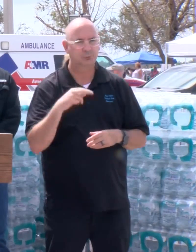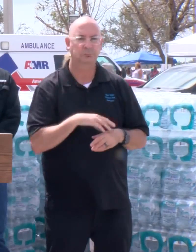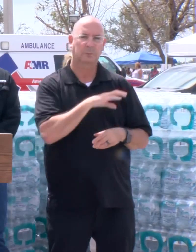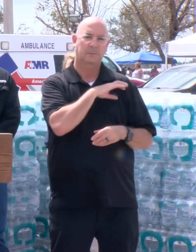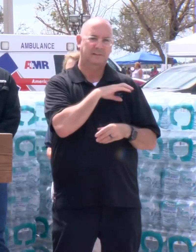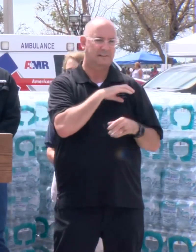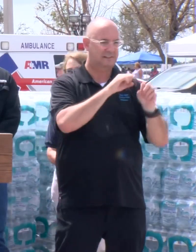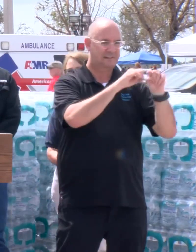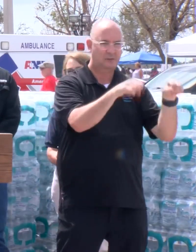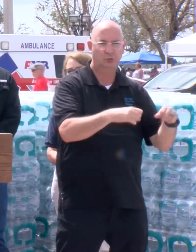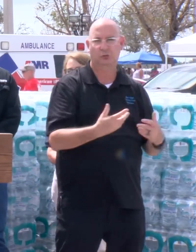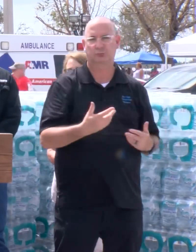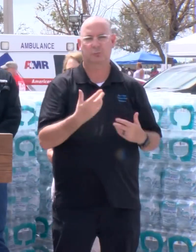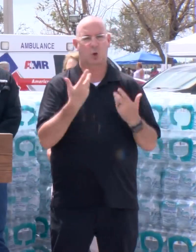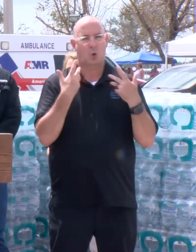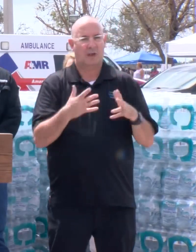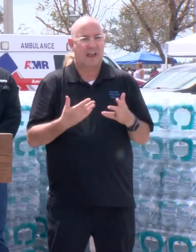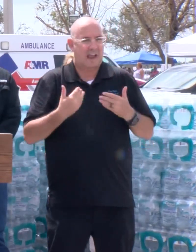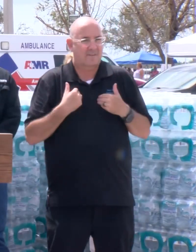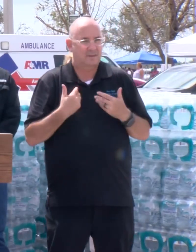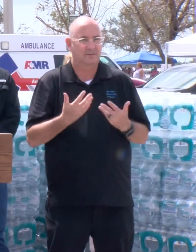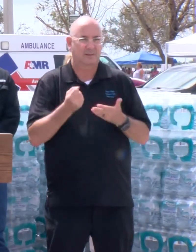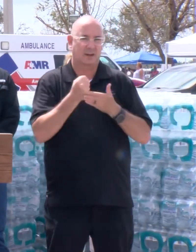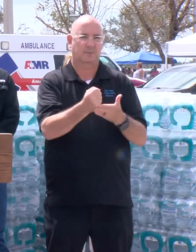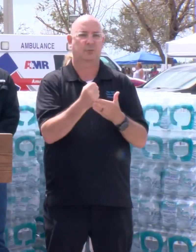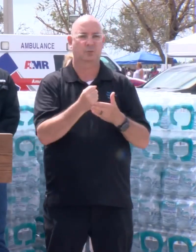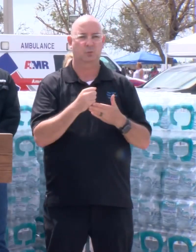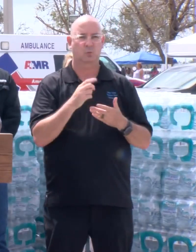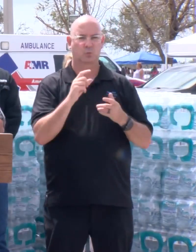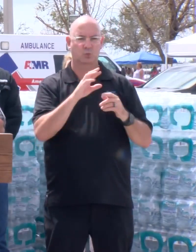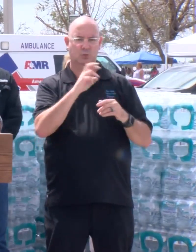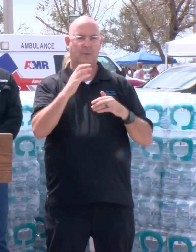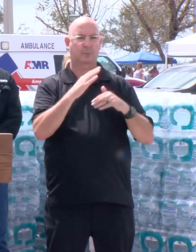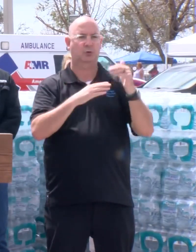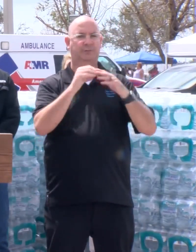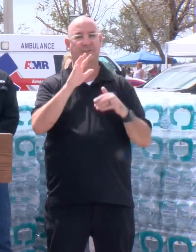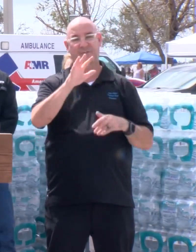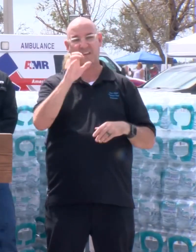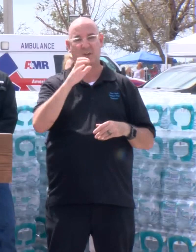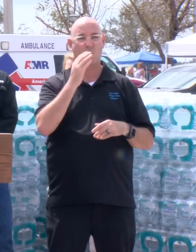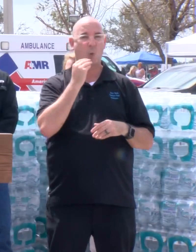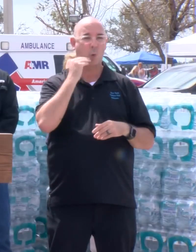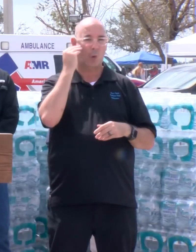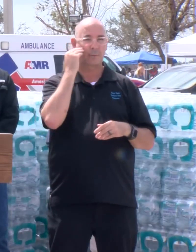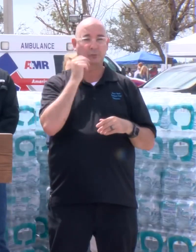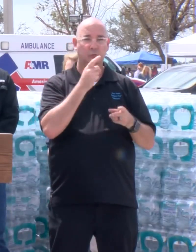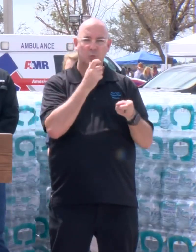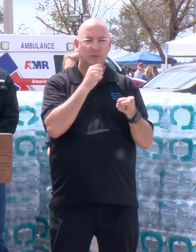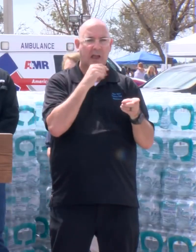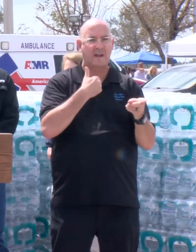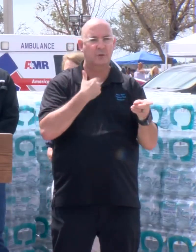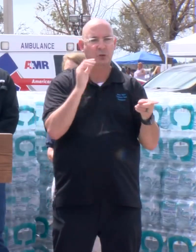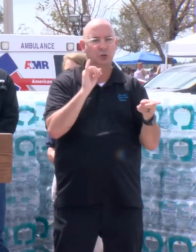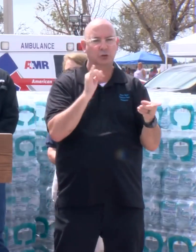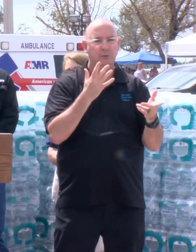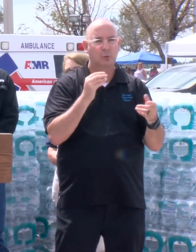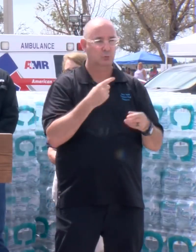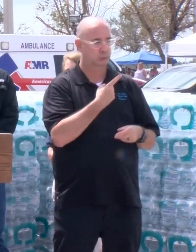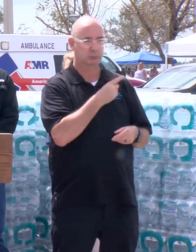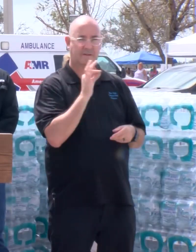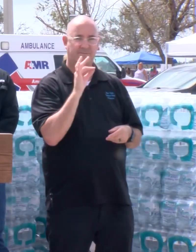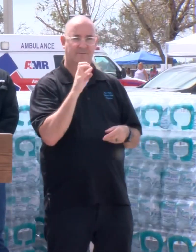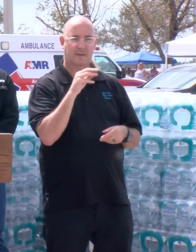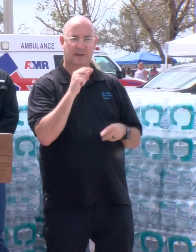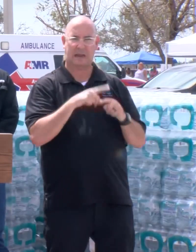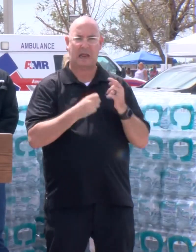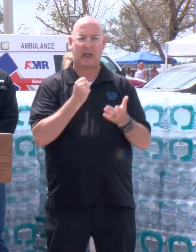500 homes in the Panhandle. Again, some are underinsured. FEMA can't help. So we're going to come in the long term and help those get up and off their feet. Now, a lot